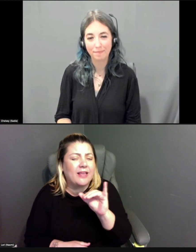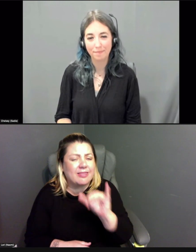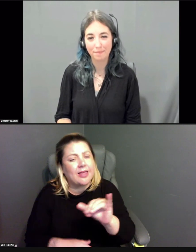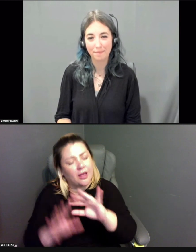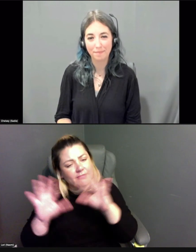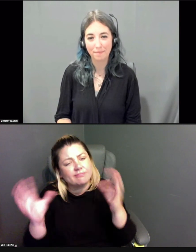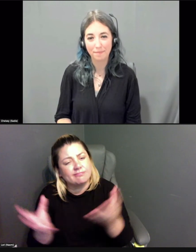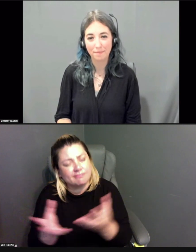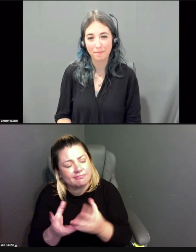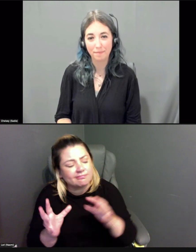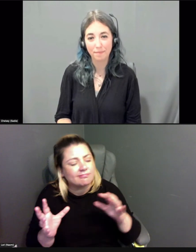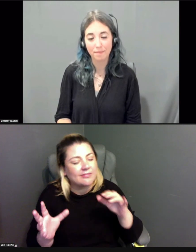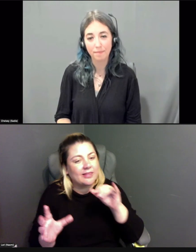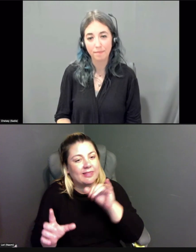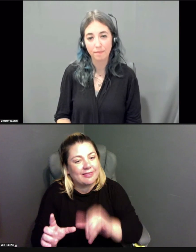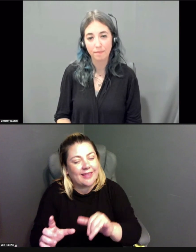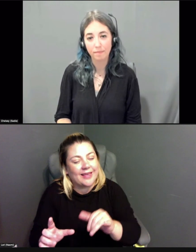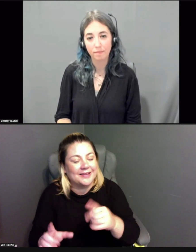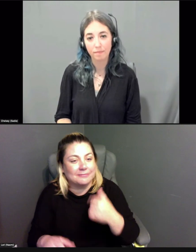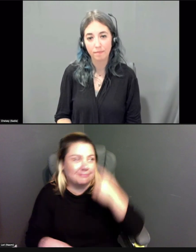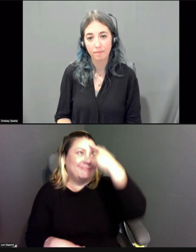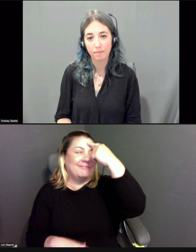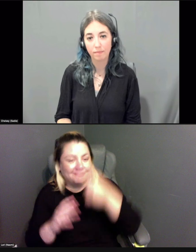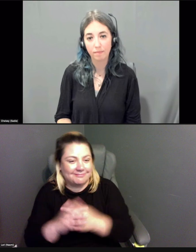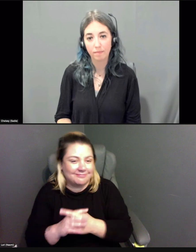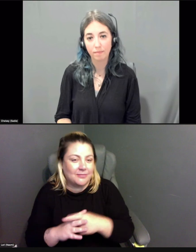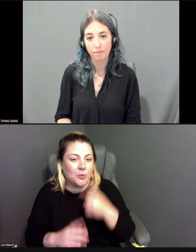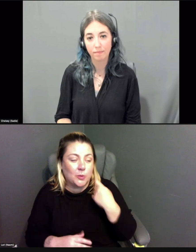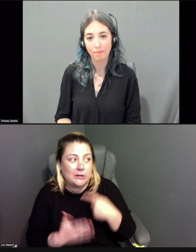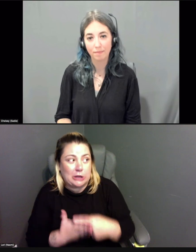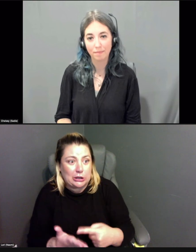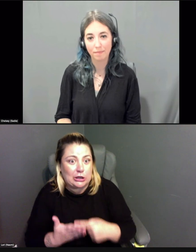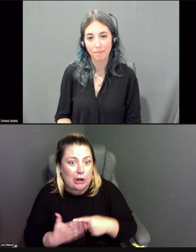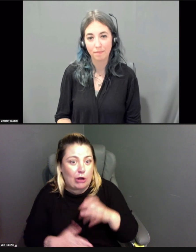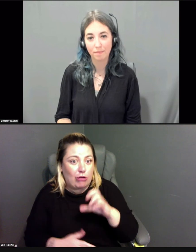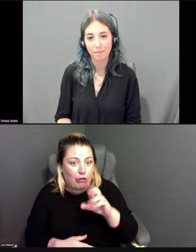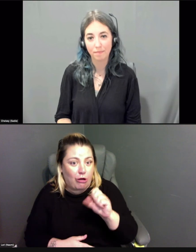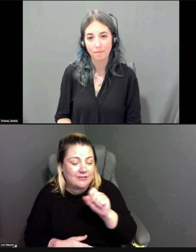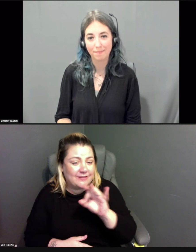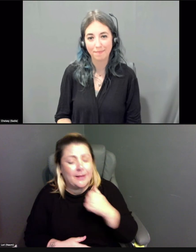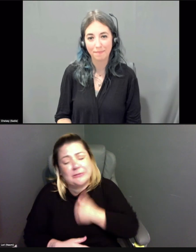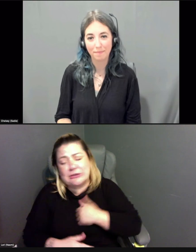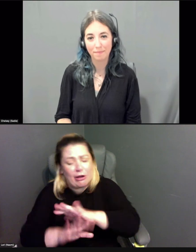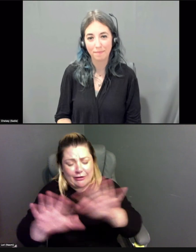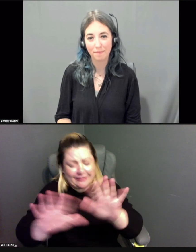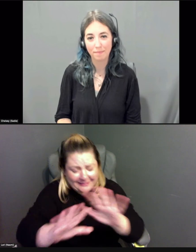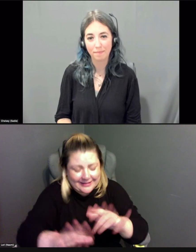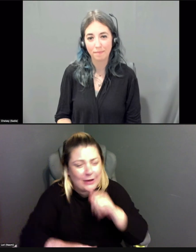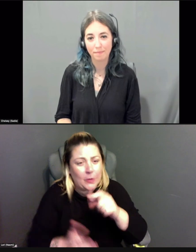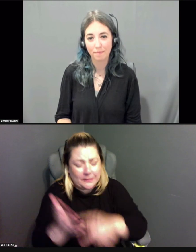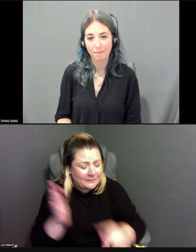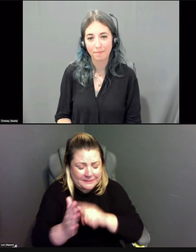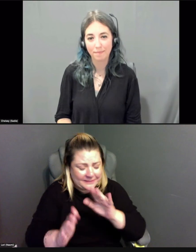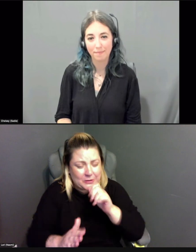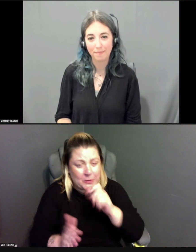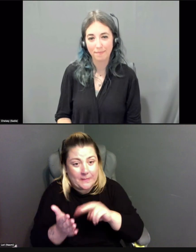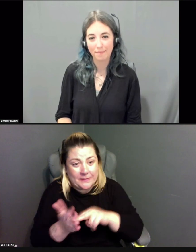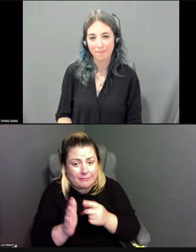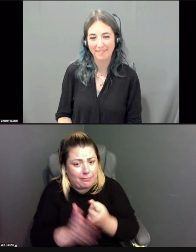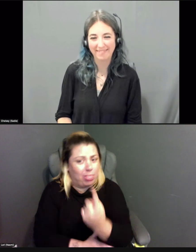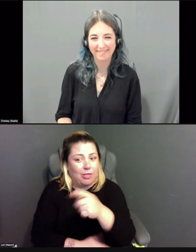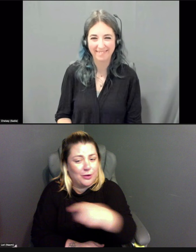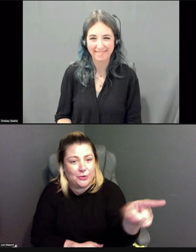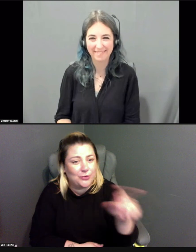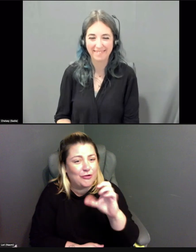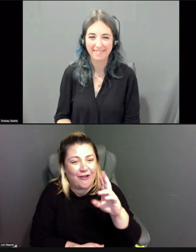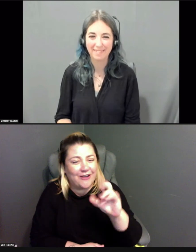some reason now it's on my brain. And so it's the first one that's coming to me. So I'm sorry, CrossFitters. I swear it's not you. But the thing is